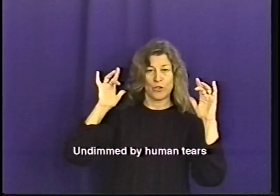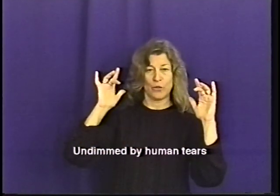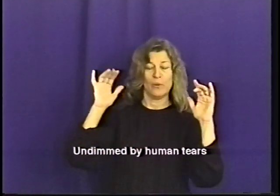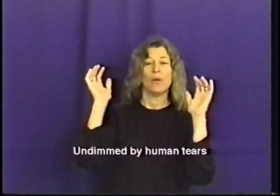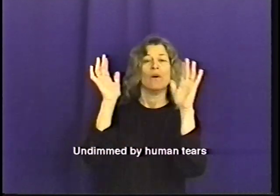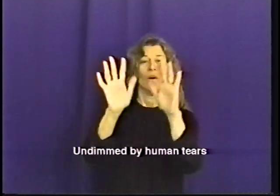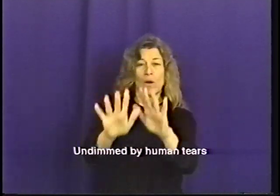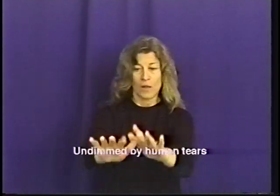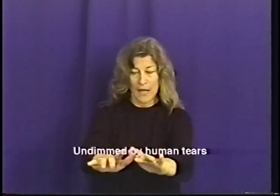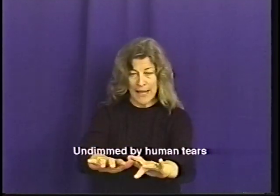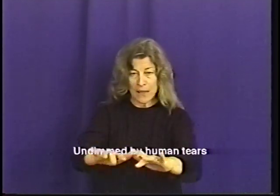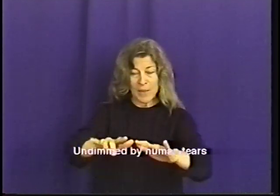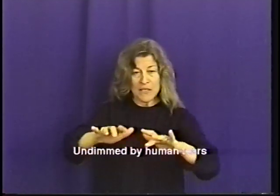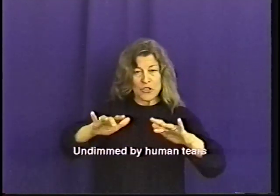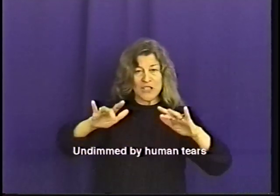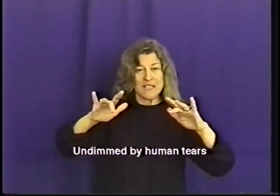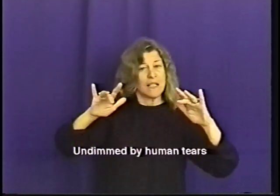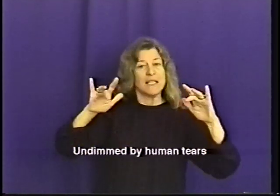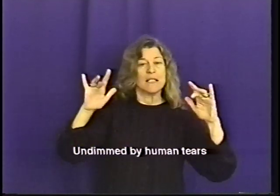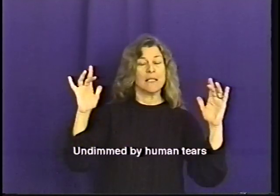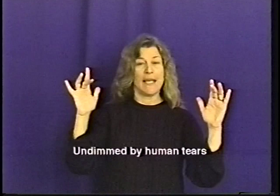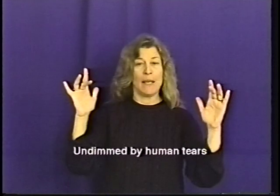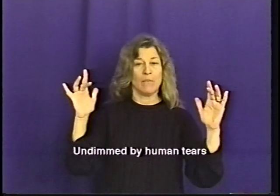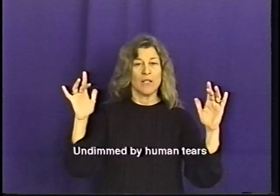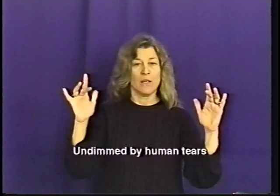you. Thine alabaster cities gleamed,